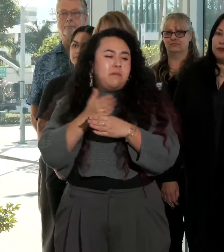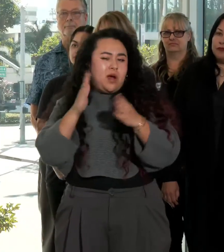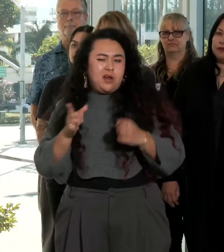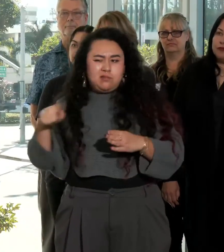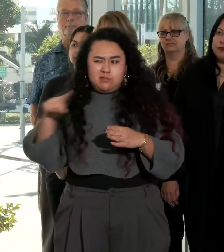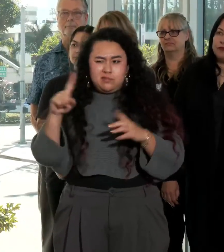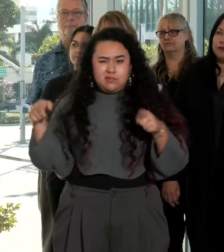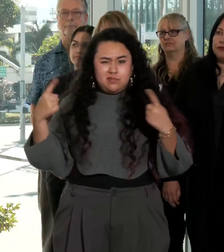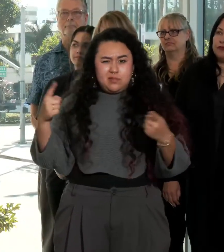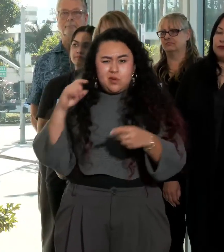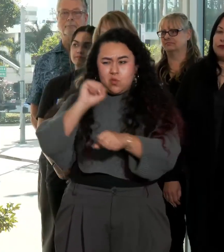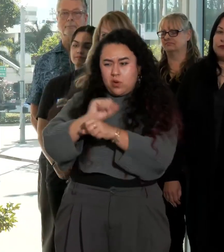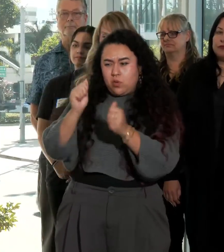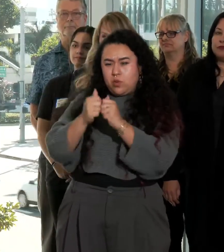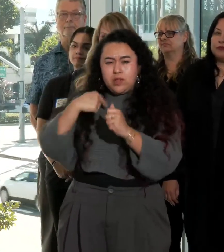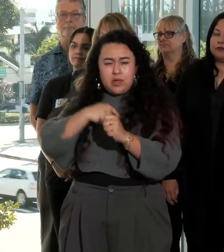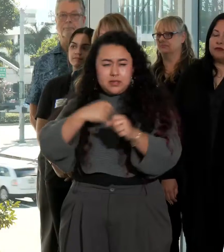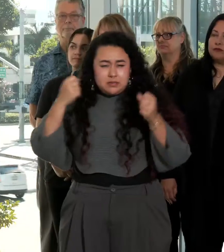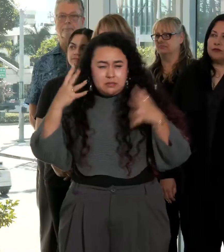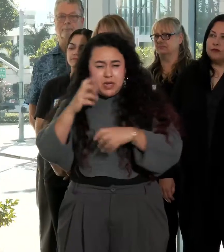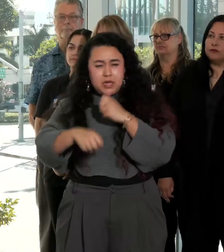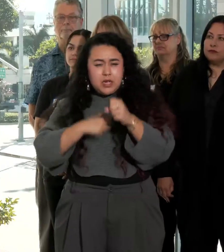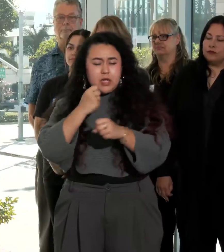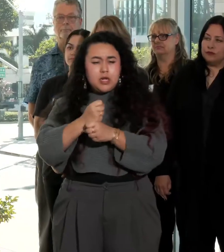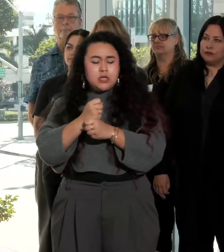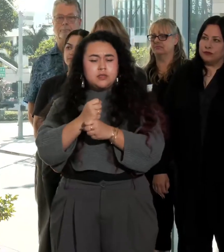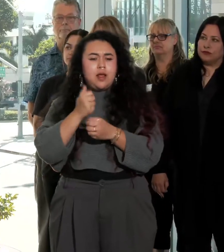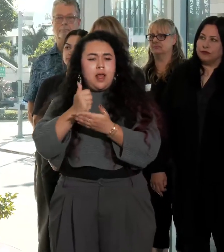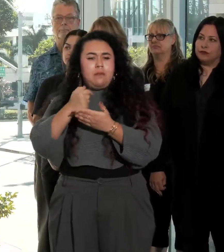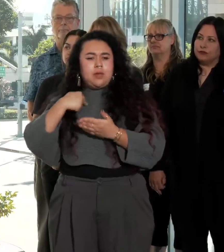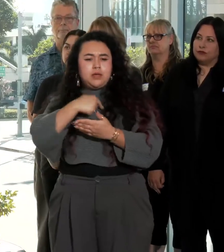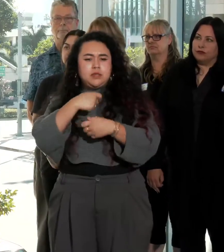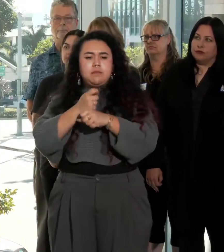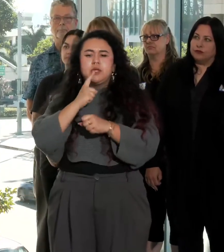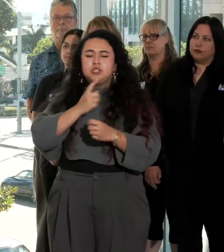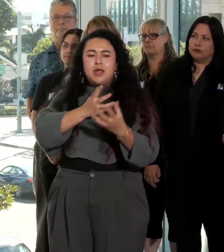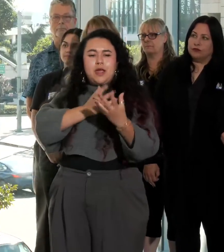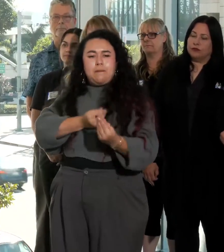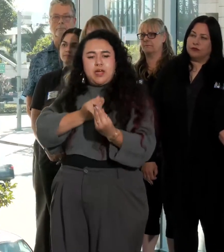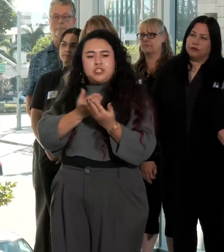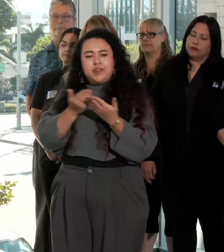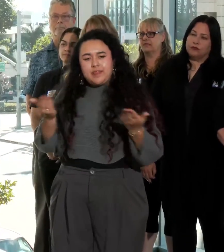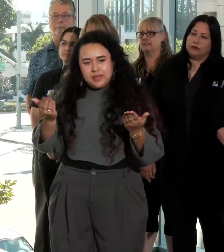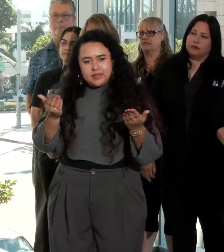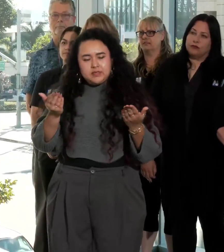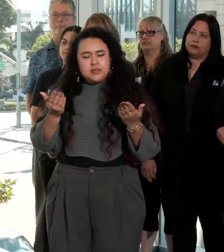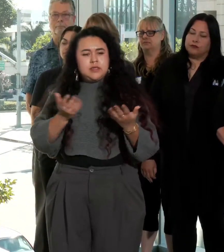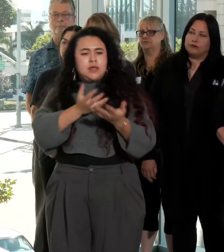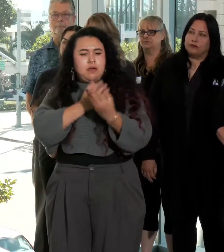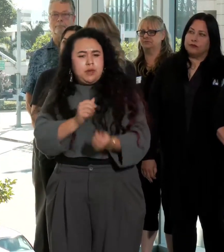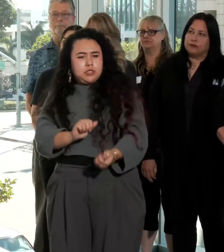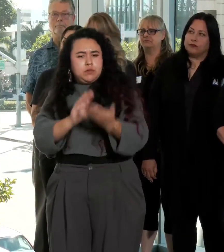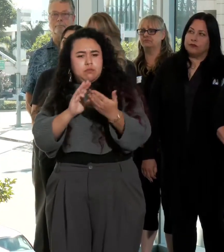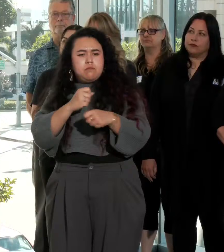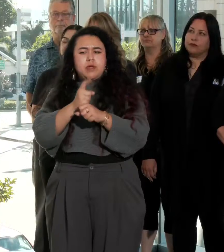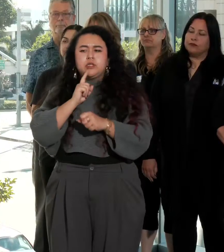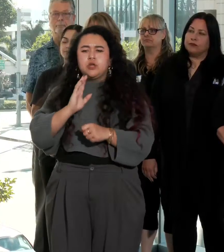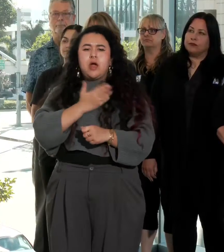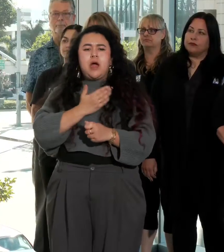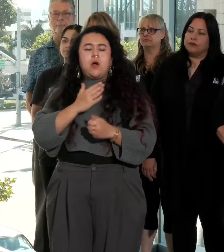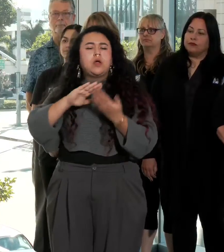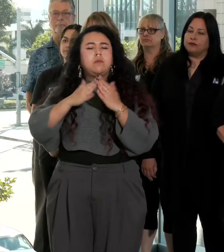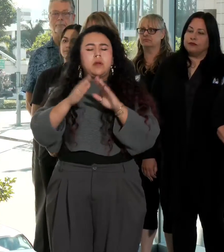with us for many, many years, helping to make sure that we do the compassionate things and making sure our community is an incredible